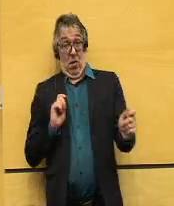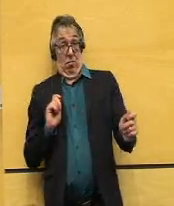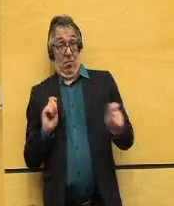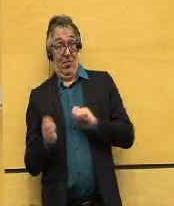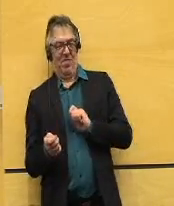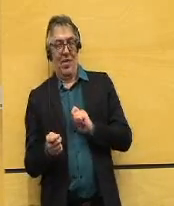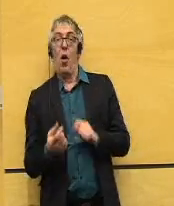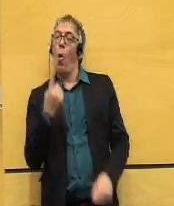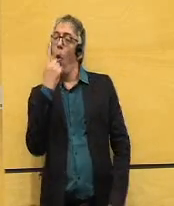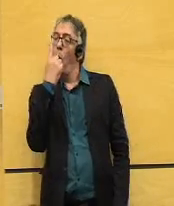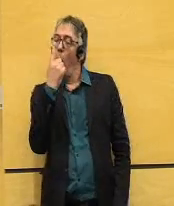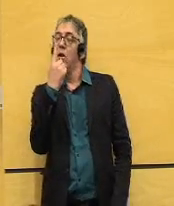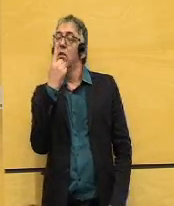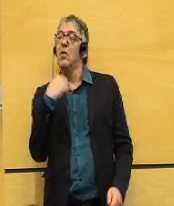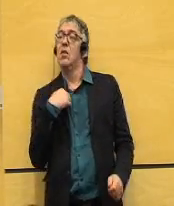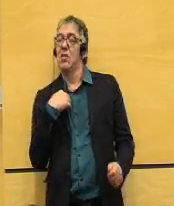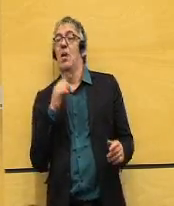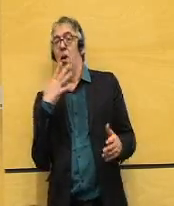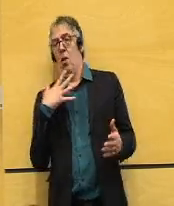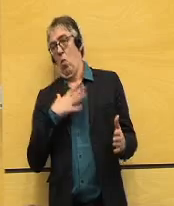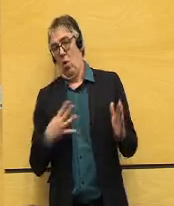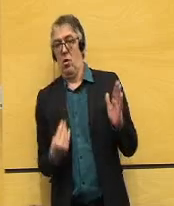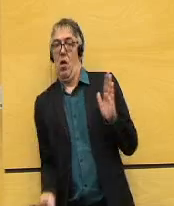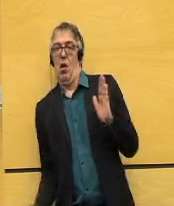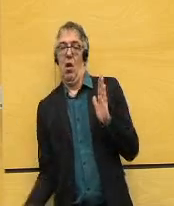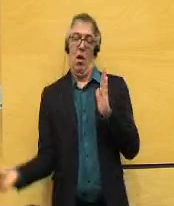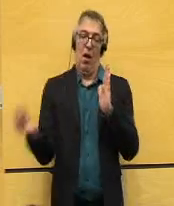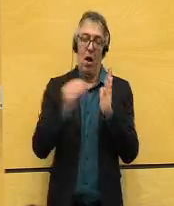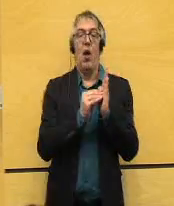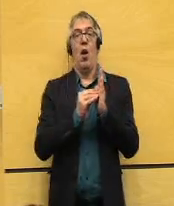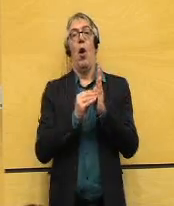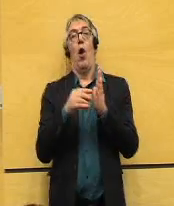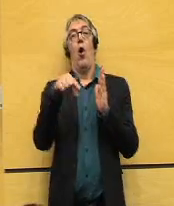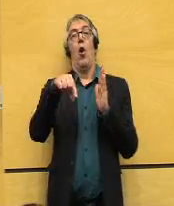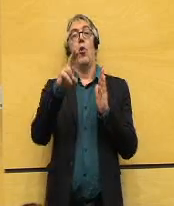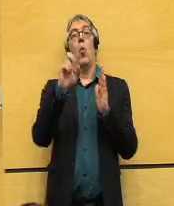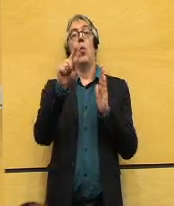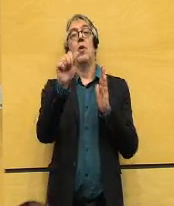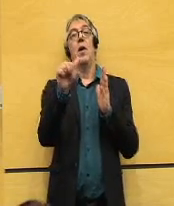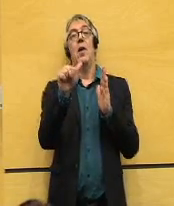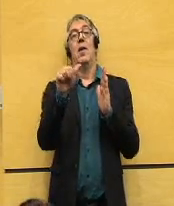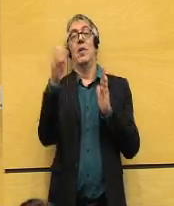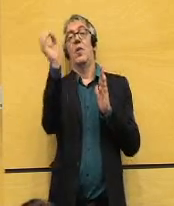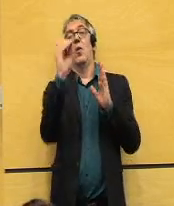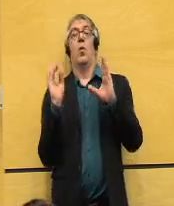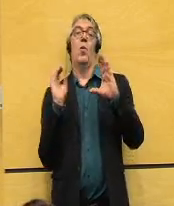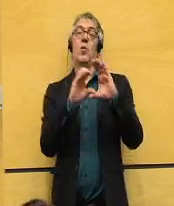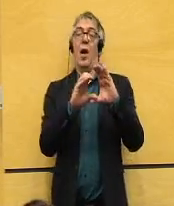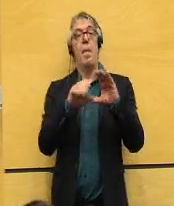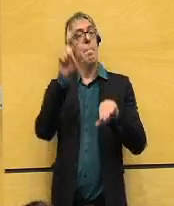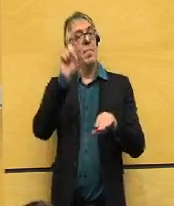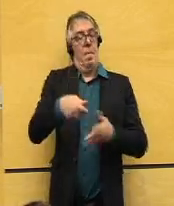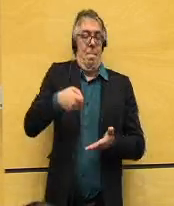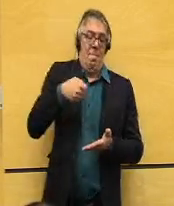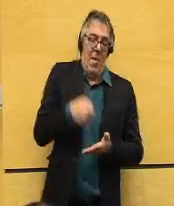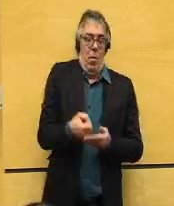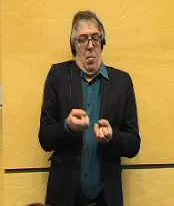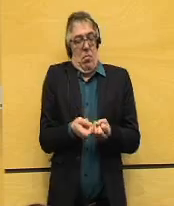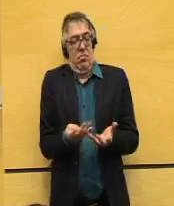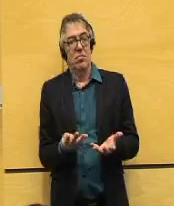for women with disabilities in this national committee and also subcommittee level.